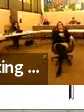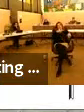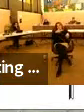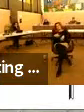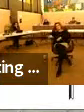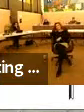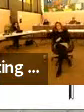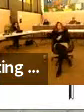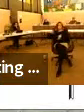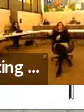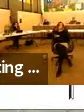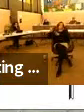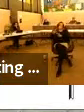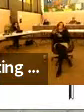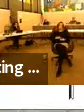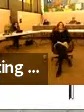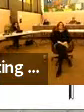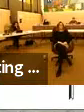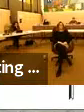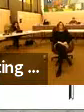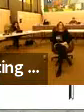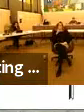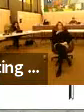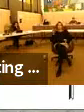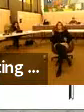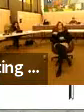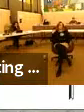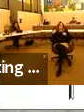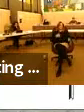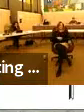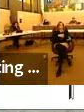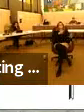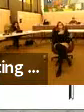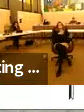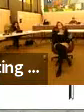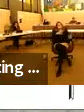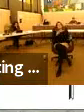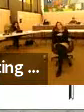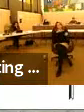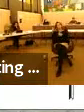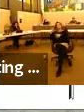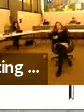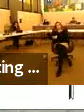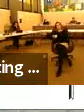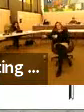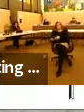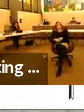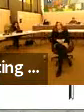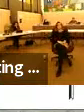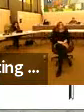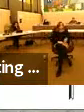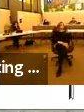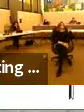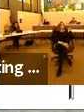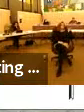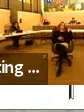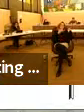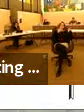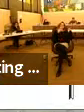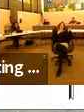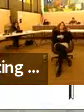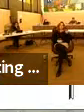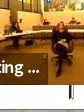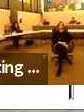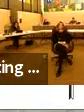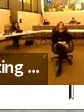good. not doing value add, that type of stuff. That was a real concern in the Right. beginning. So, thank you.